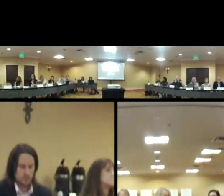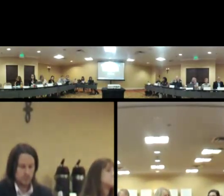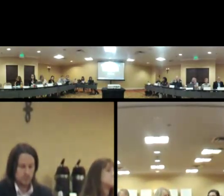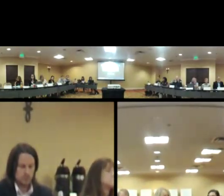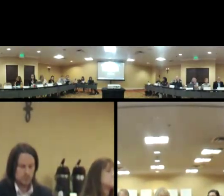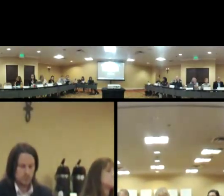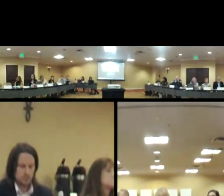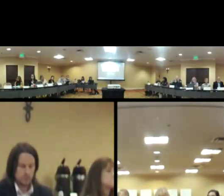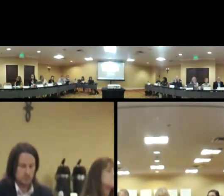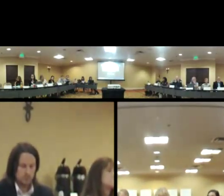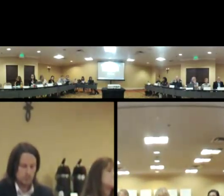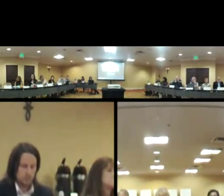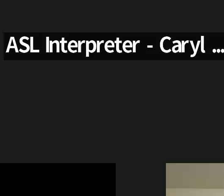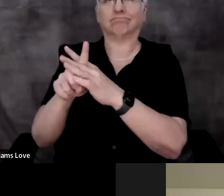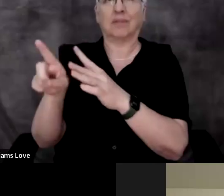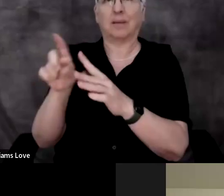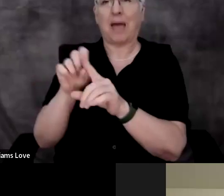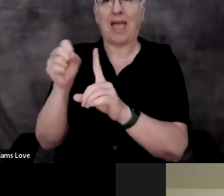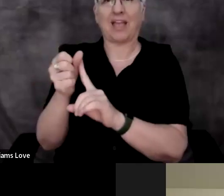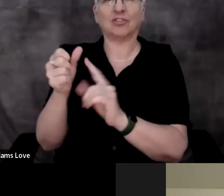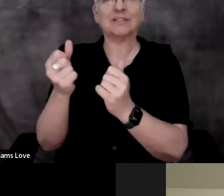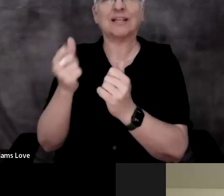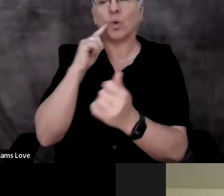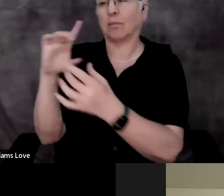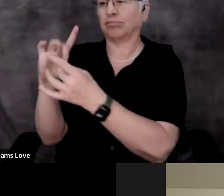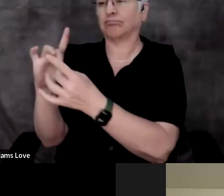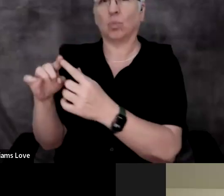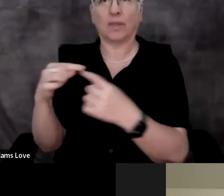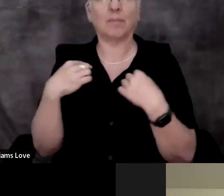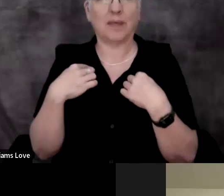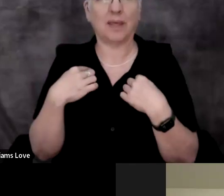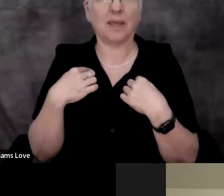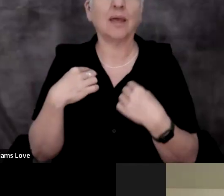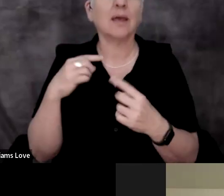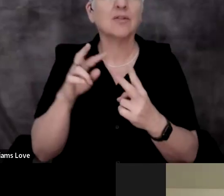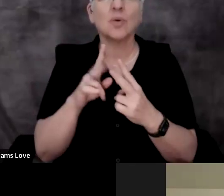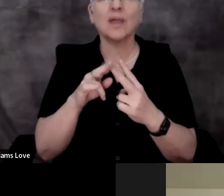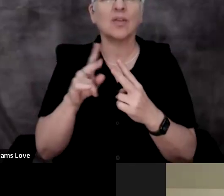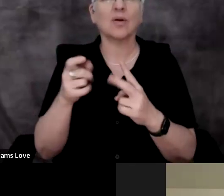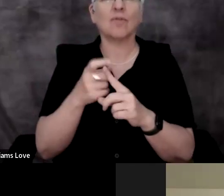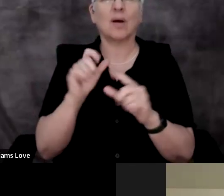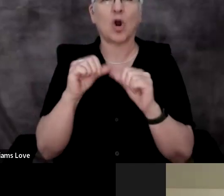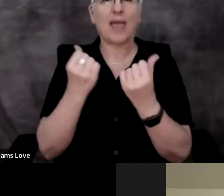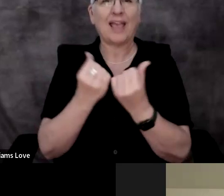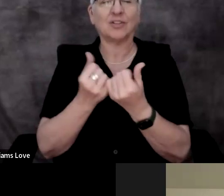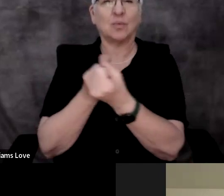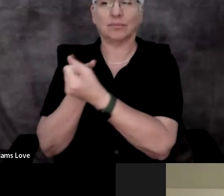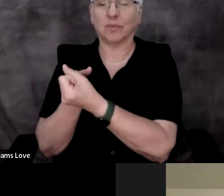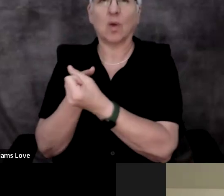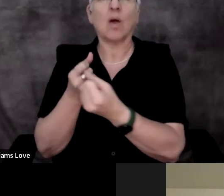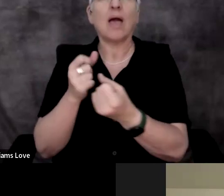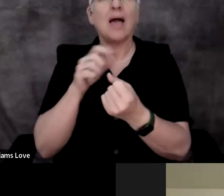of the biggest things, both within our agency, from the individuals that we support, as well as from family